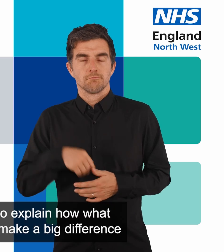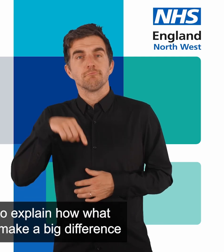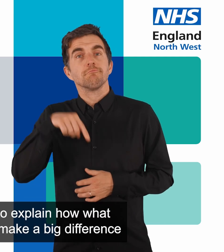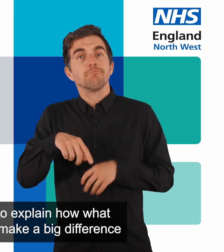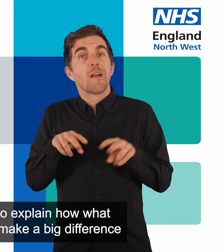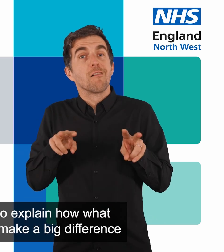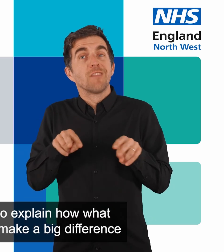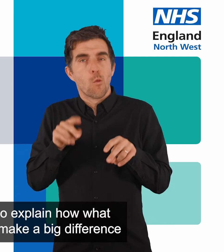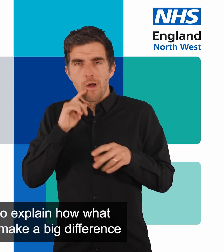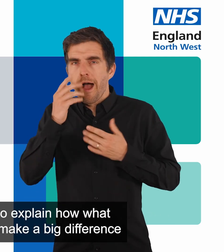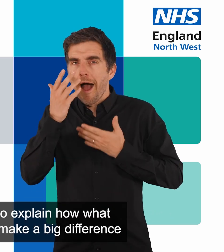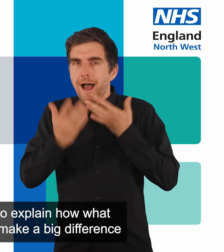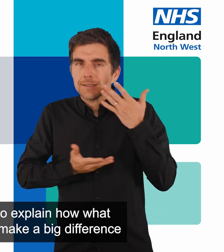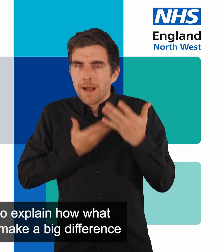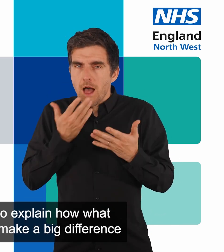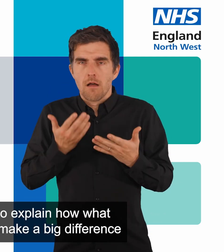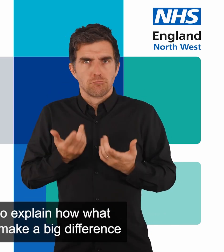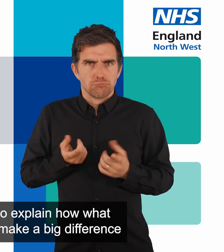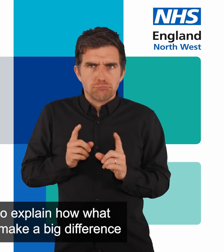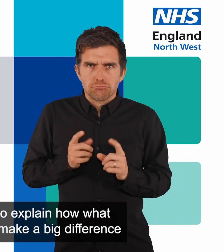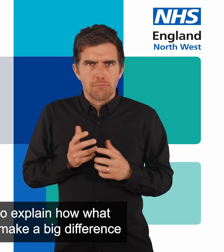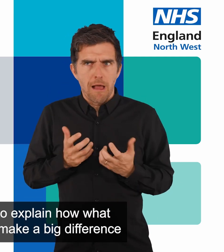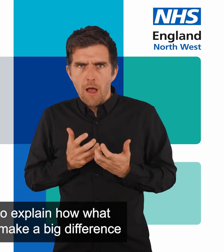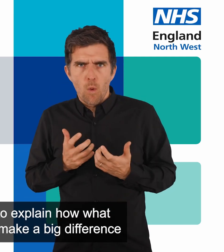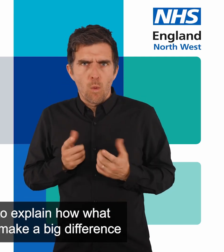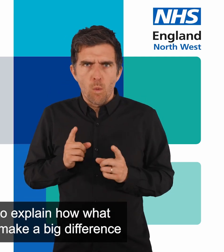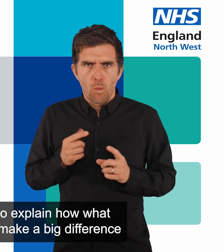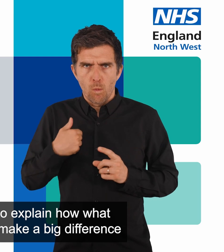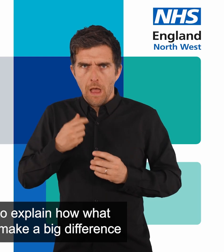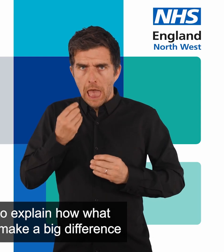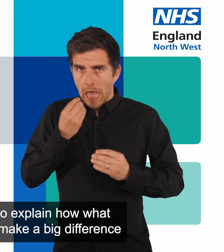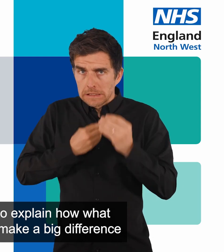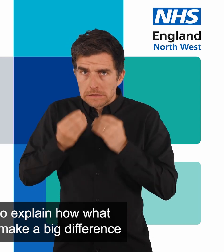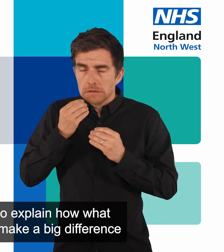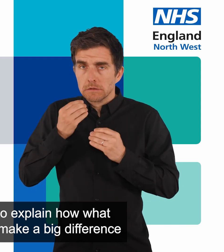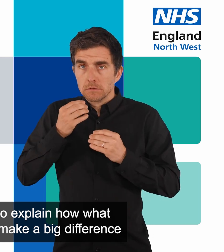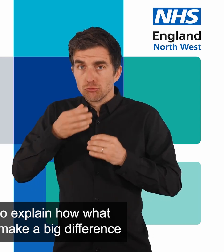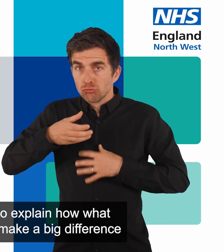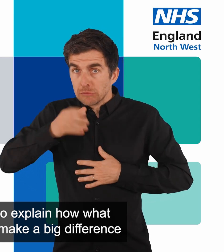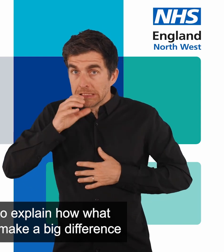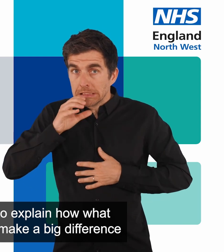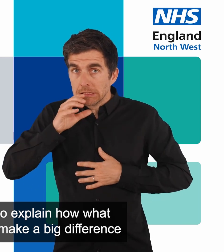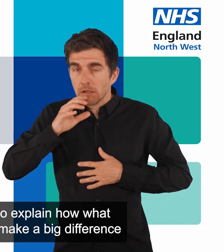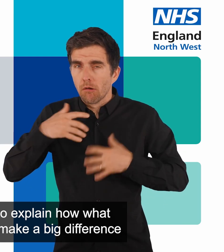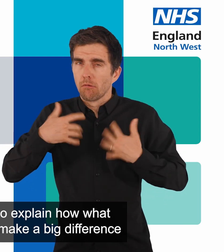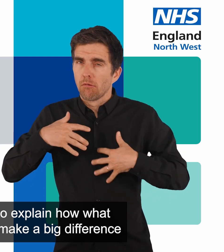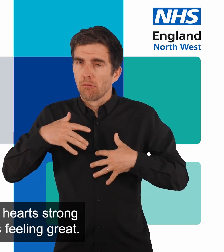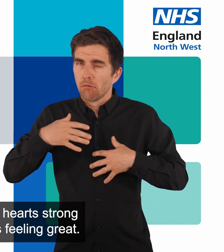This video is going to explain how what we eat and drink can make a big difference in keeping our hearts strong and our bodies feeling